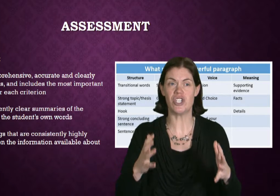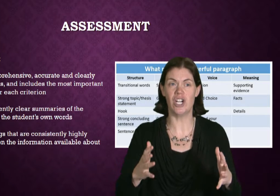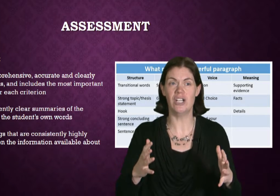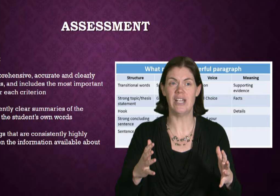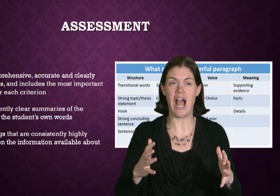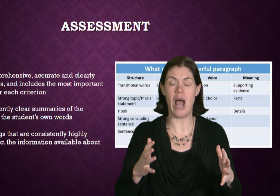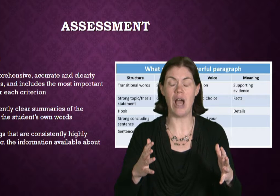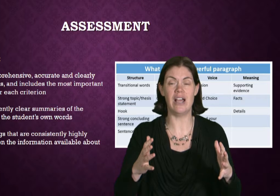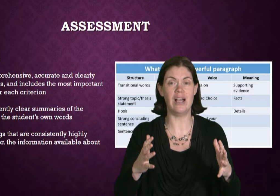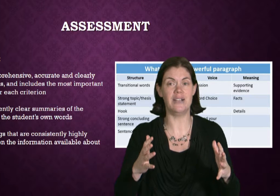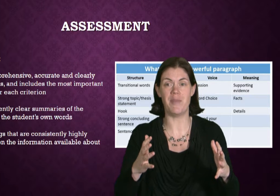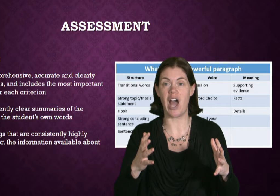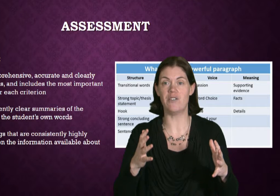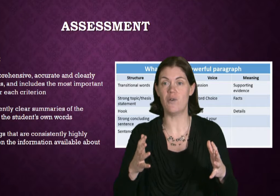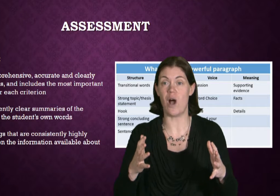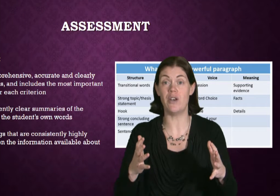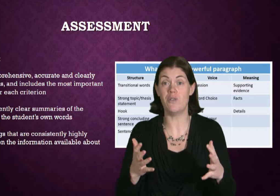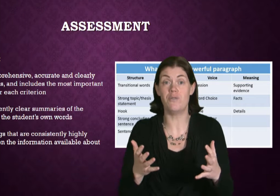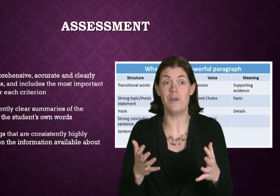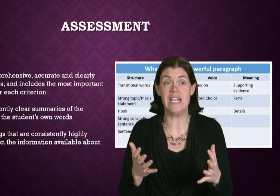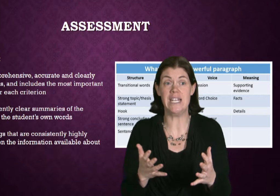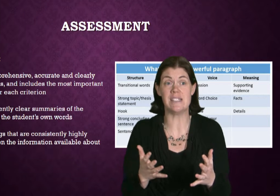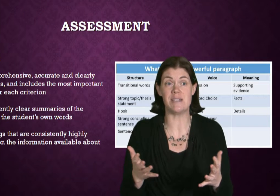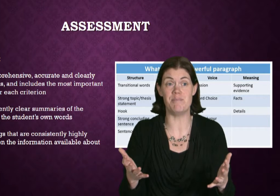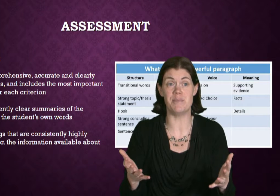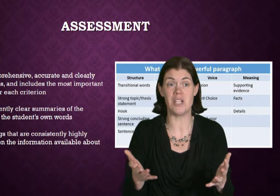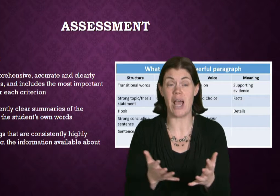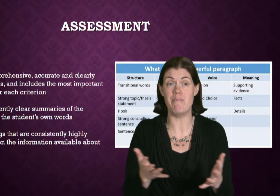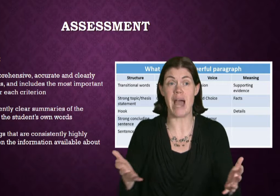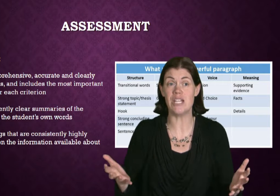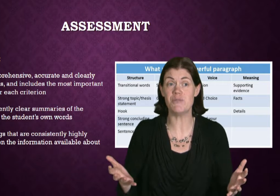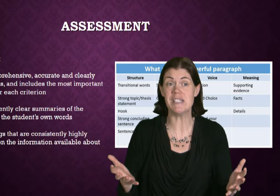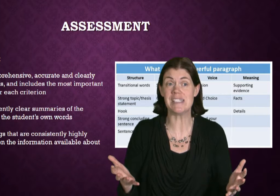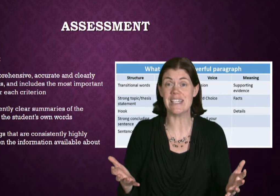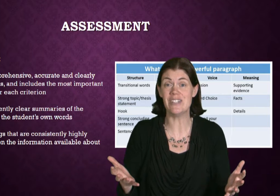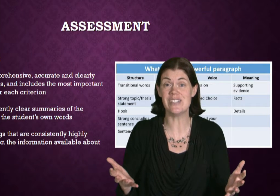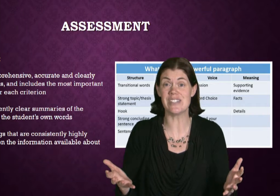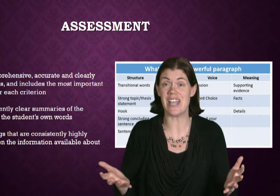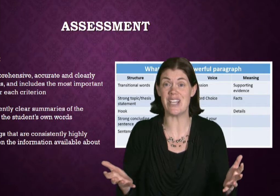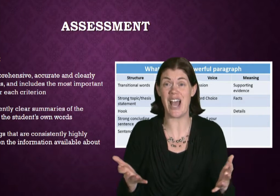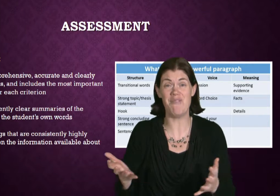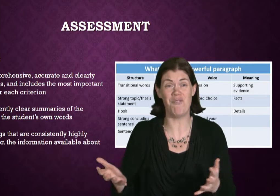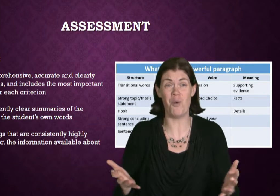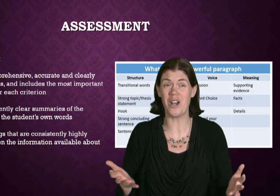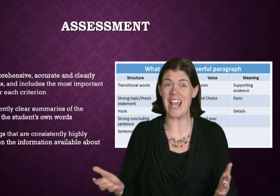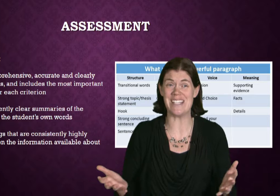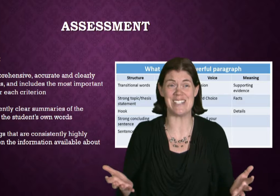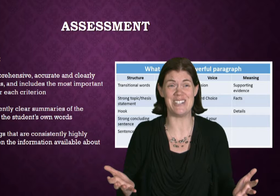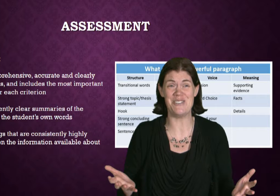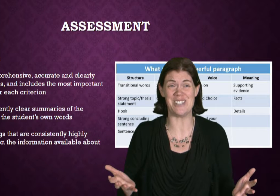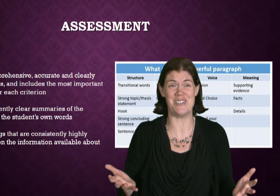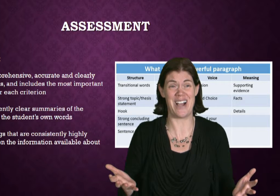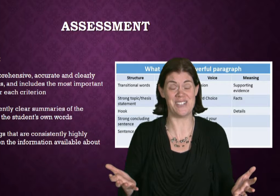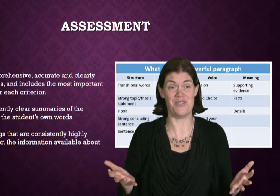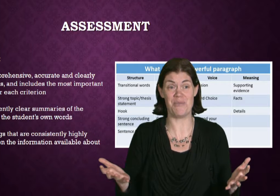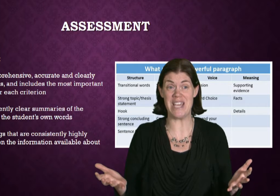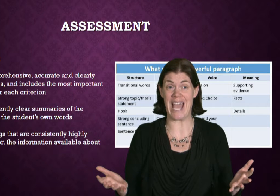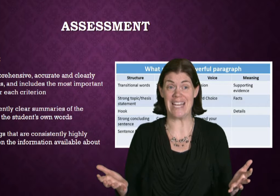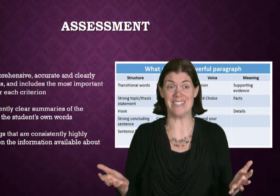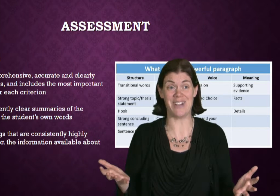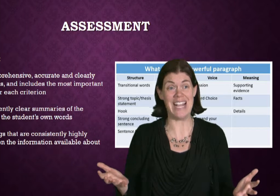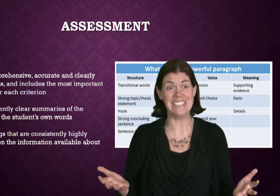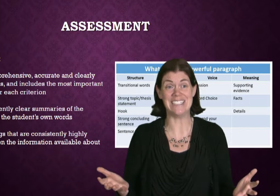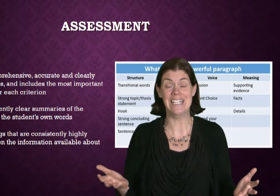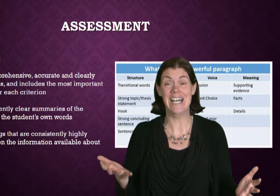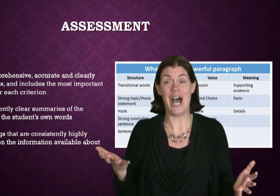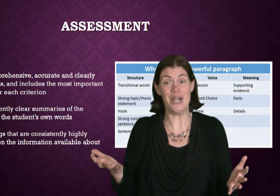make sure, I don't know if we need some time management skills. You had 4 days to do this, you guys, over the